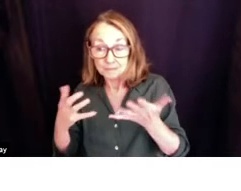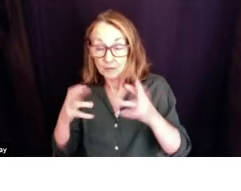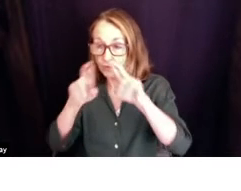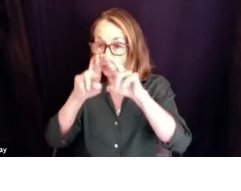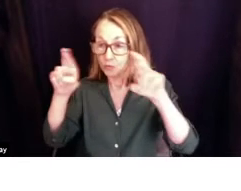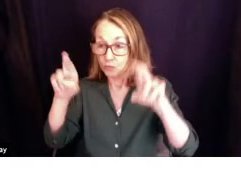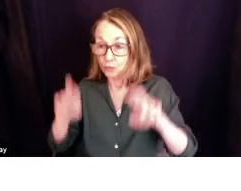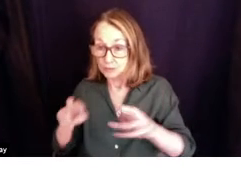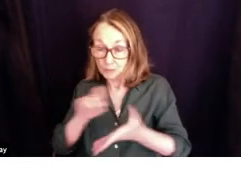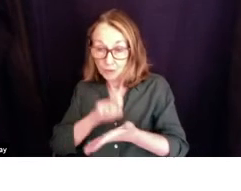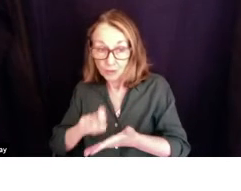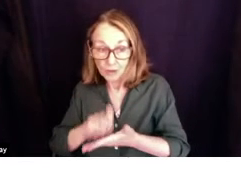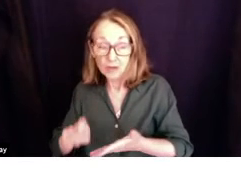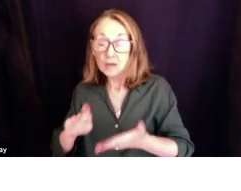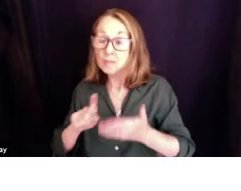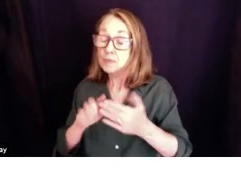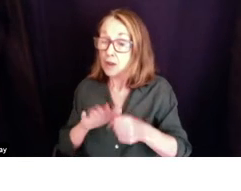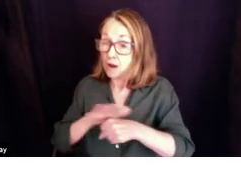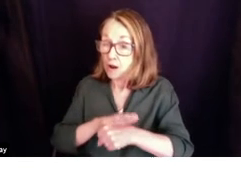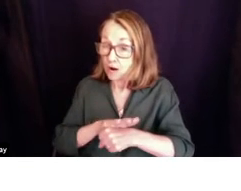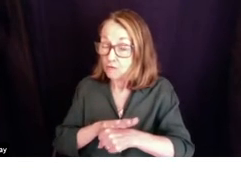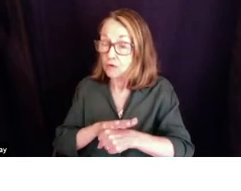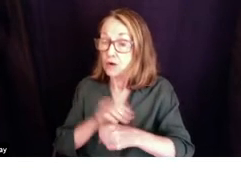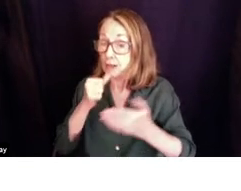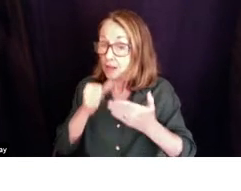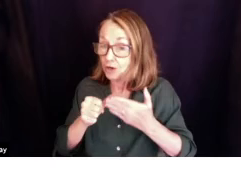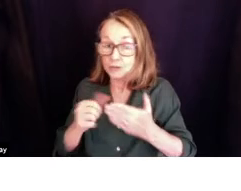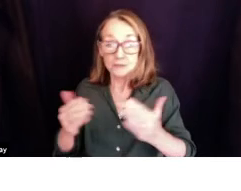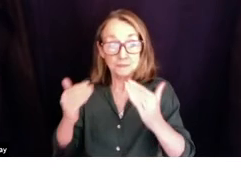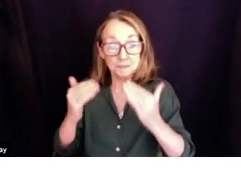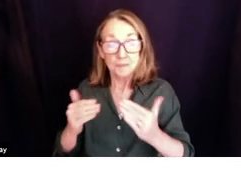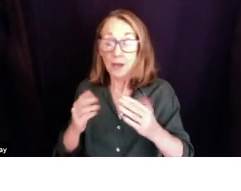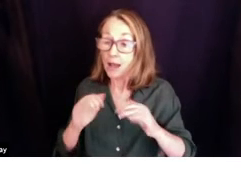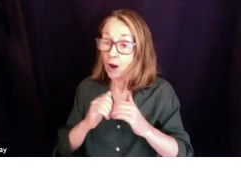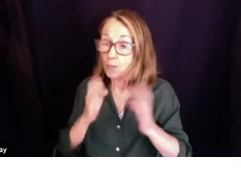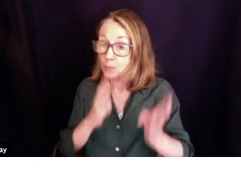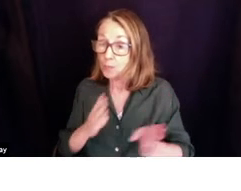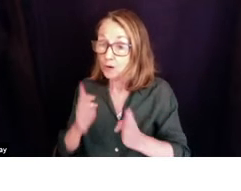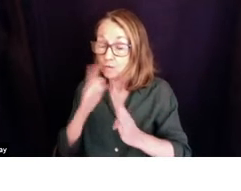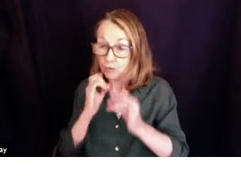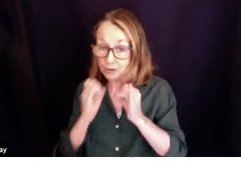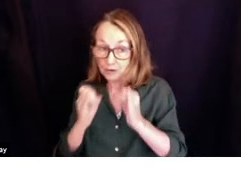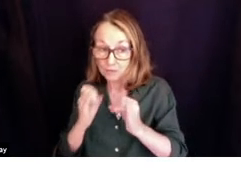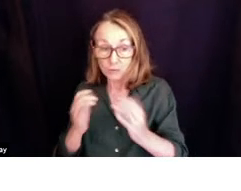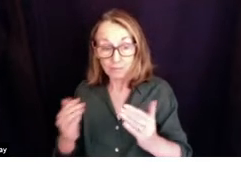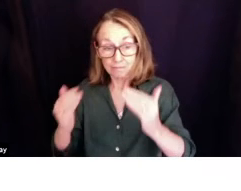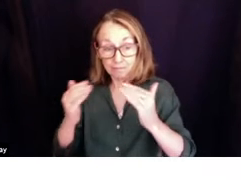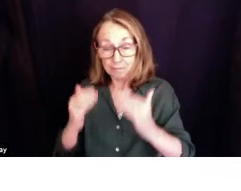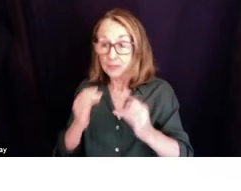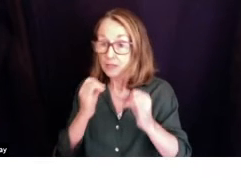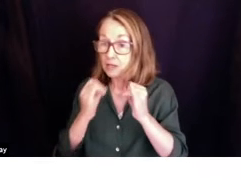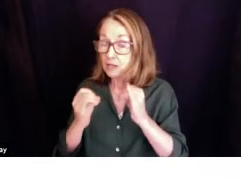Today I'll be discussing resume writing. I'll touch a little bit on cover letters, preparing for the